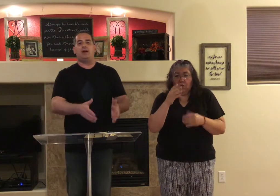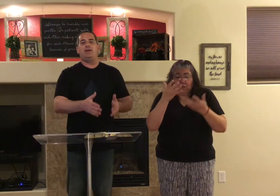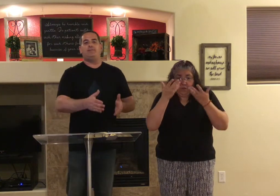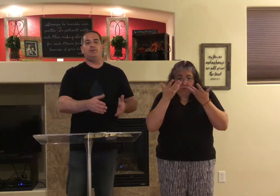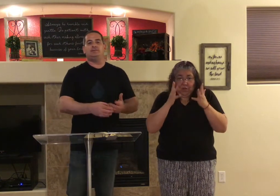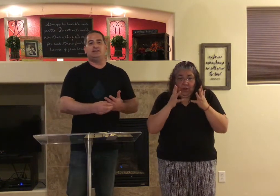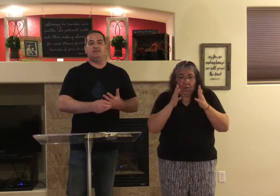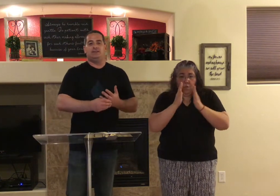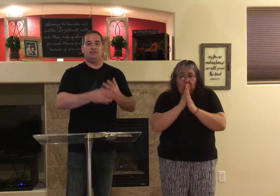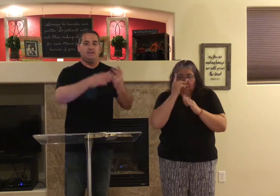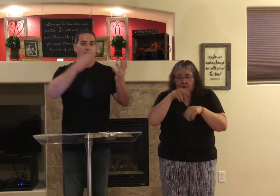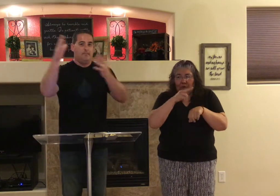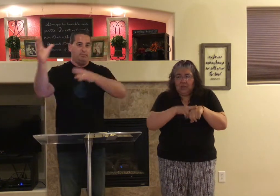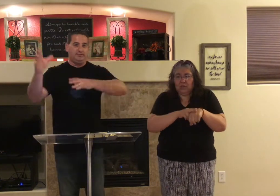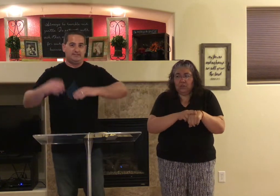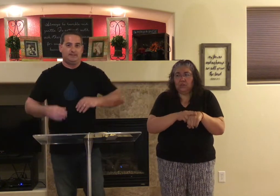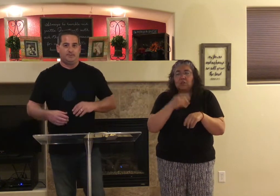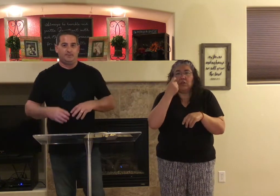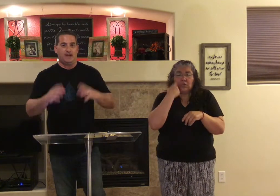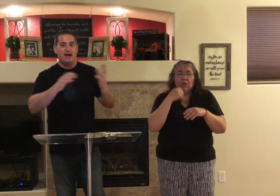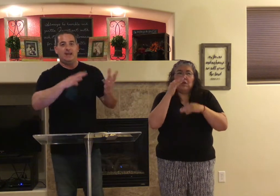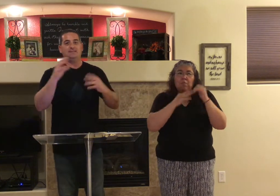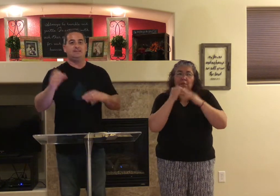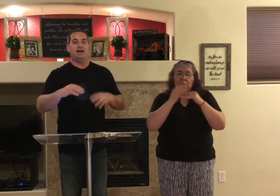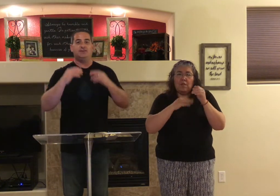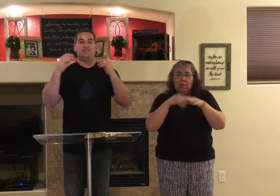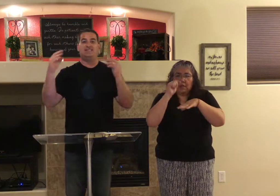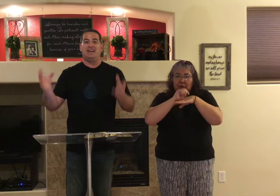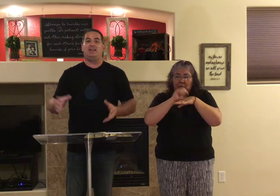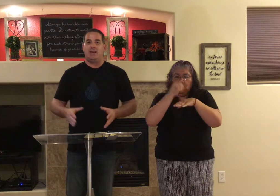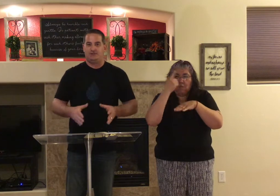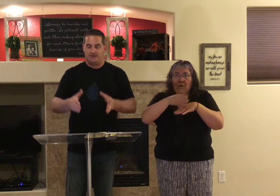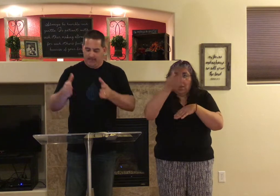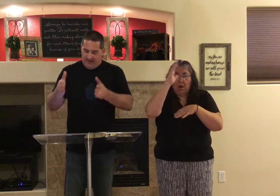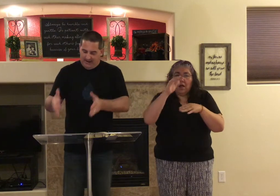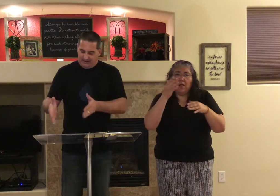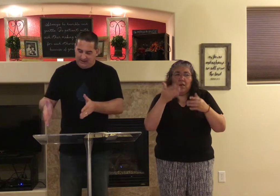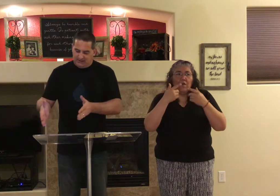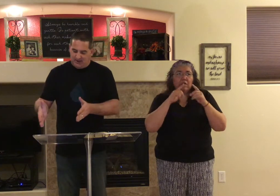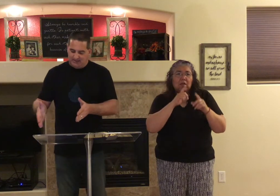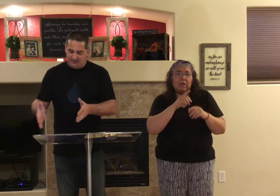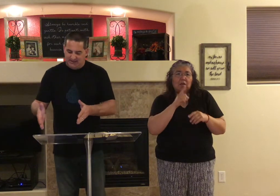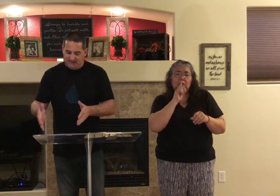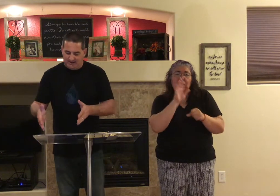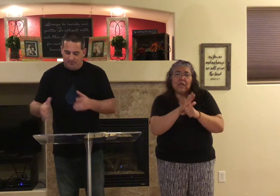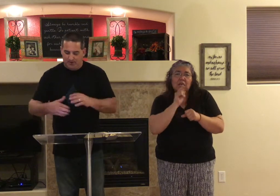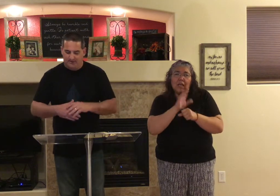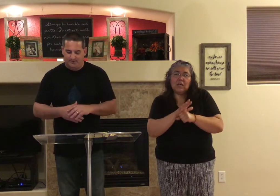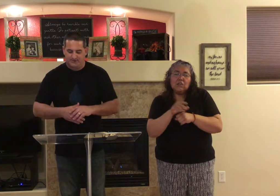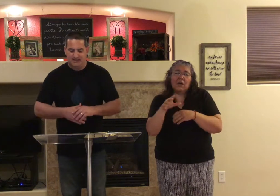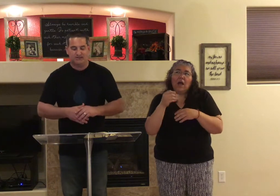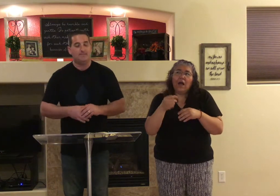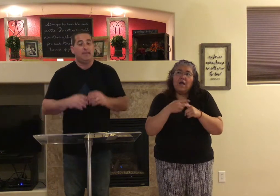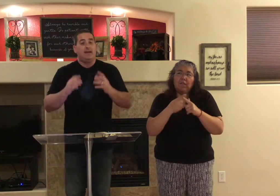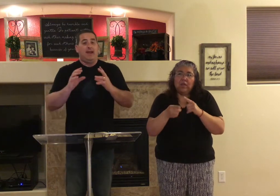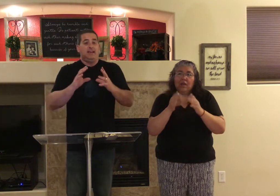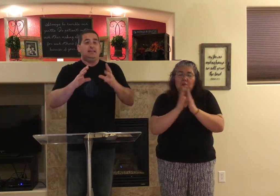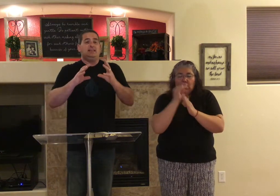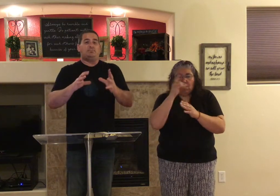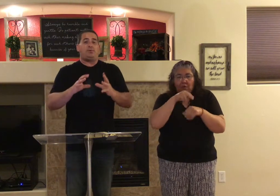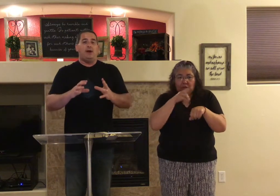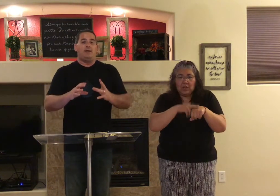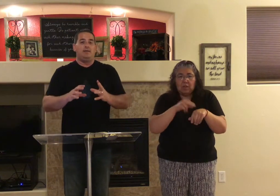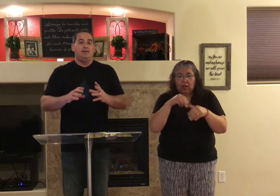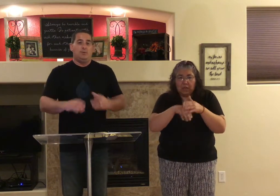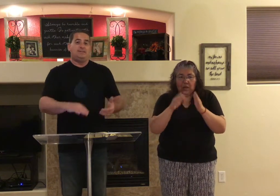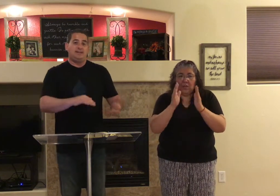finished praying for his nation. They just built the temple for God. It's done. There's a dedication. And King Solomon just got done praying for his nation. And in